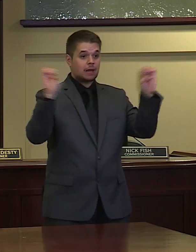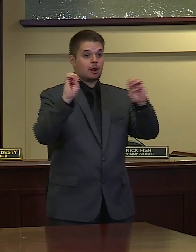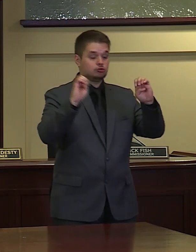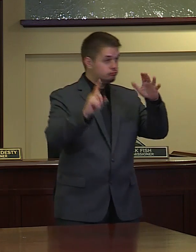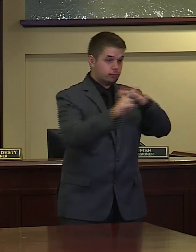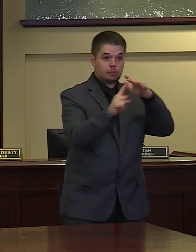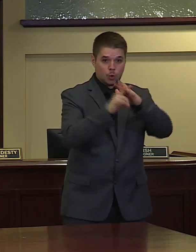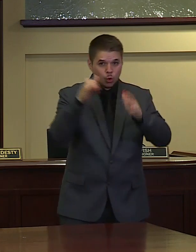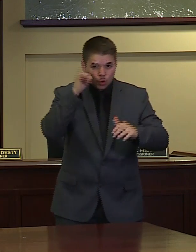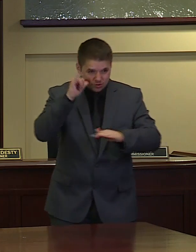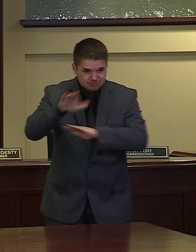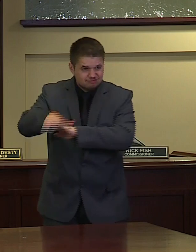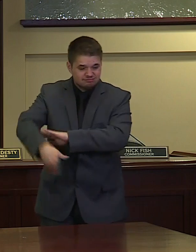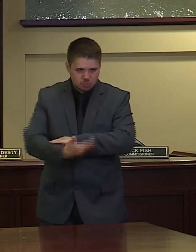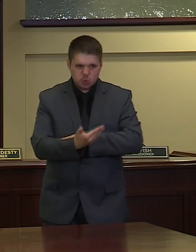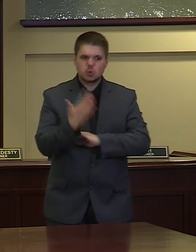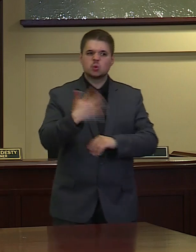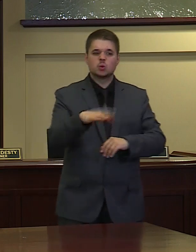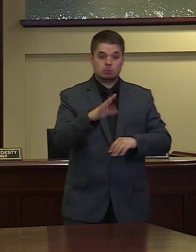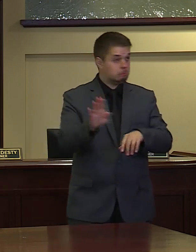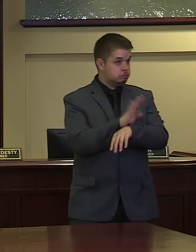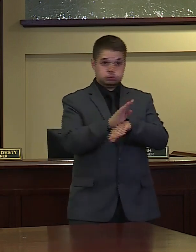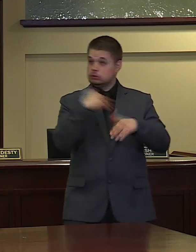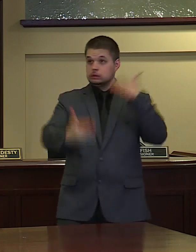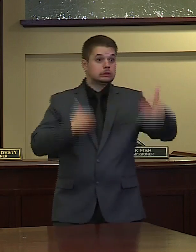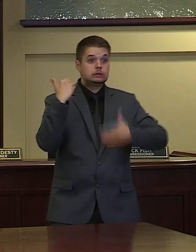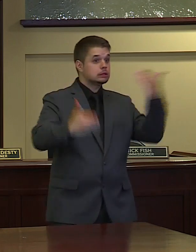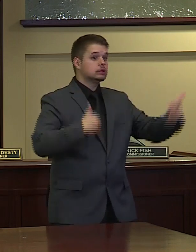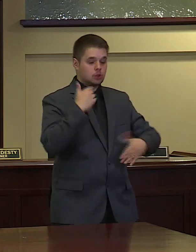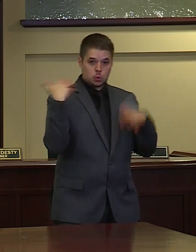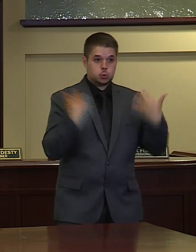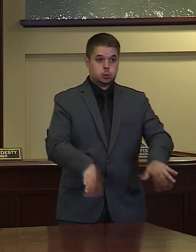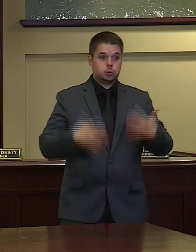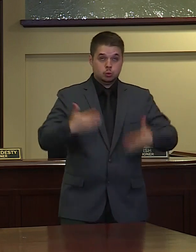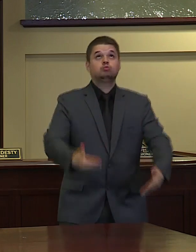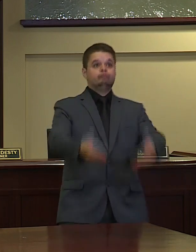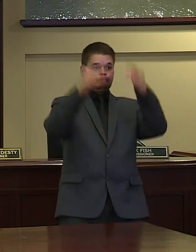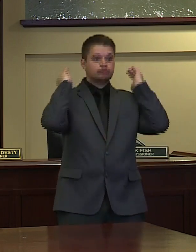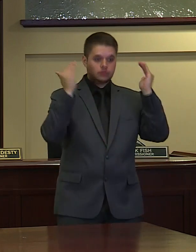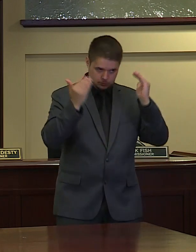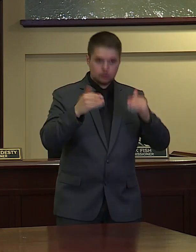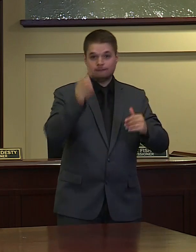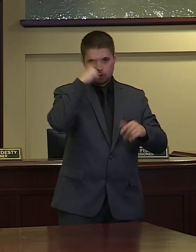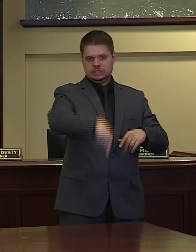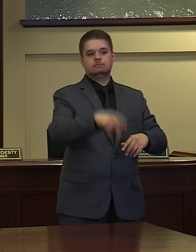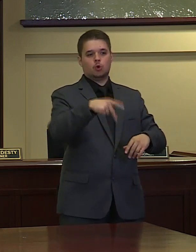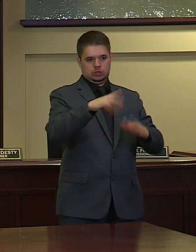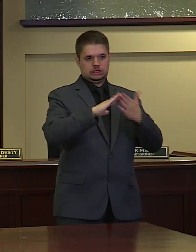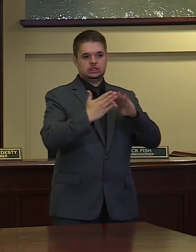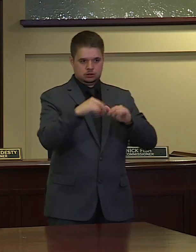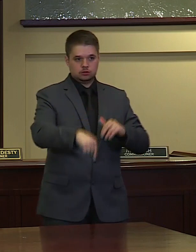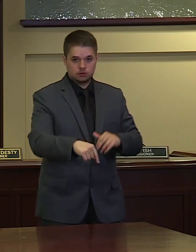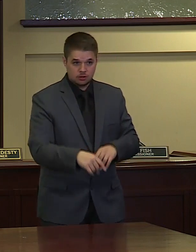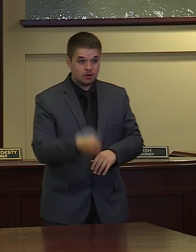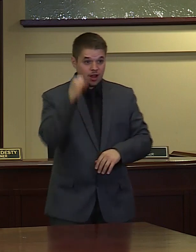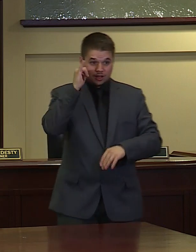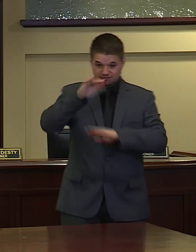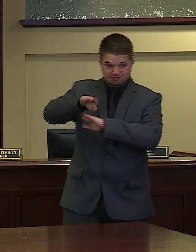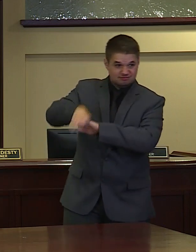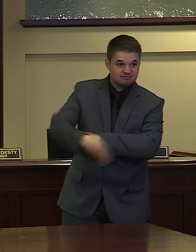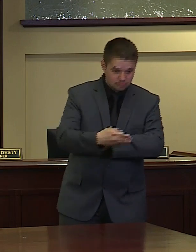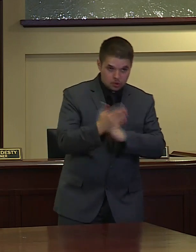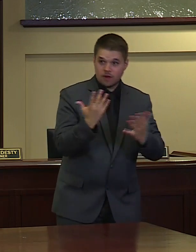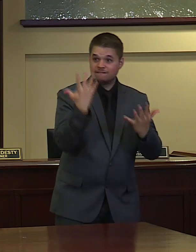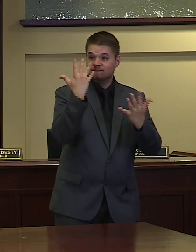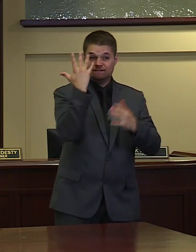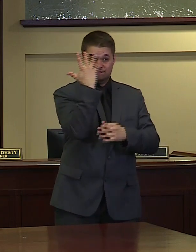busy night for Portland Fire and Rescue in the city of Portland. Last evening, we responded on 5 structure fires, 2 vehicle